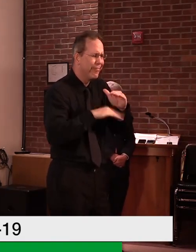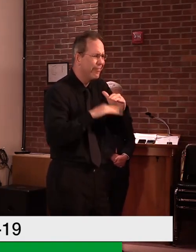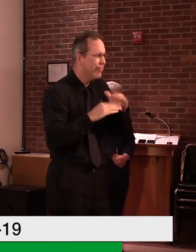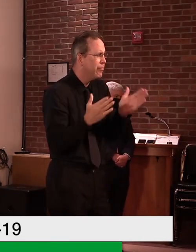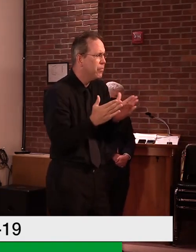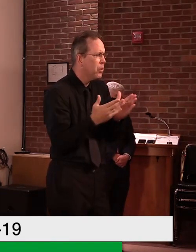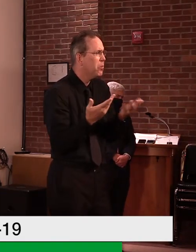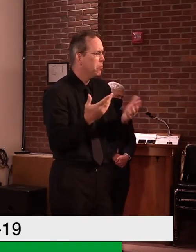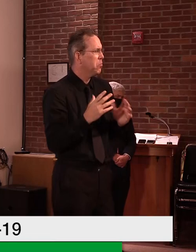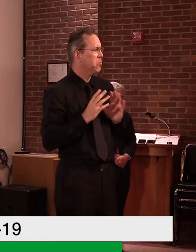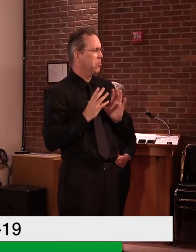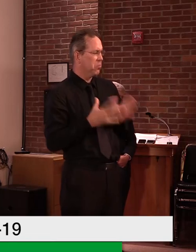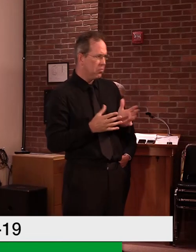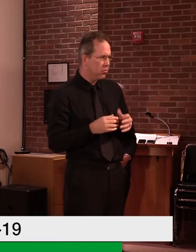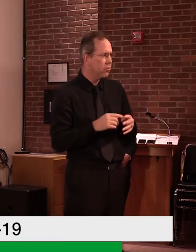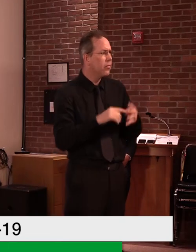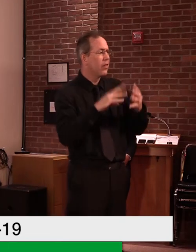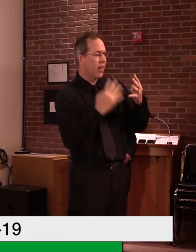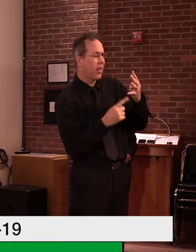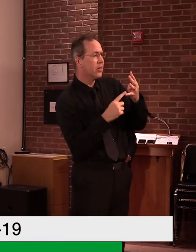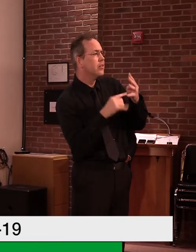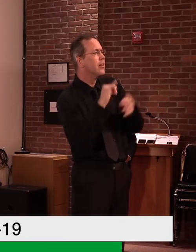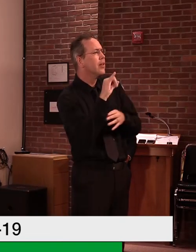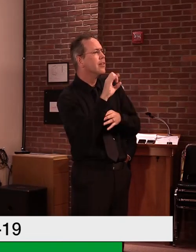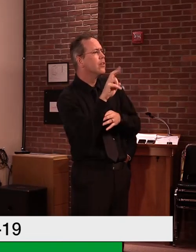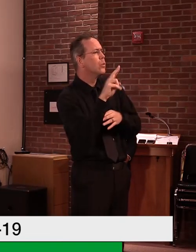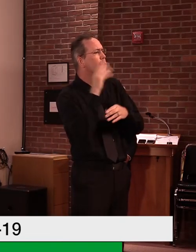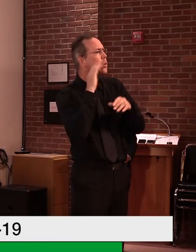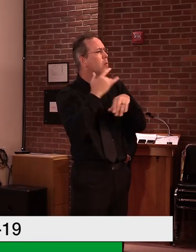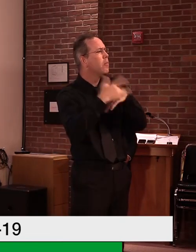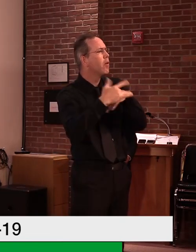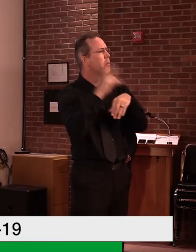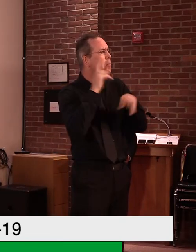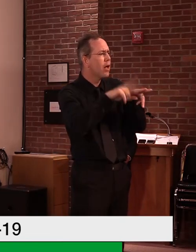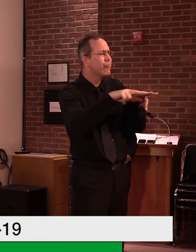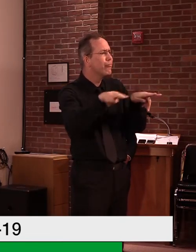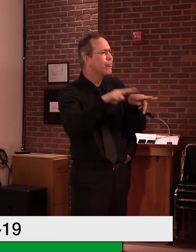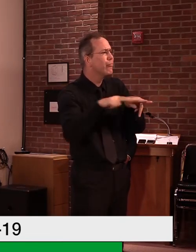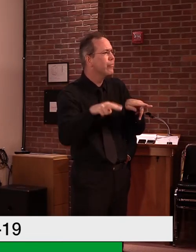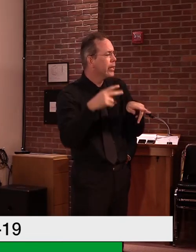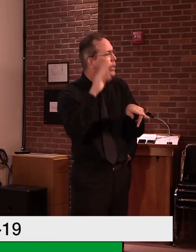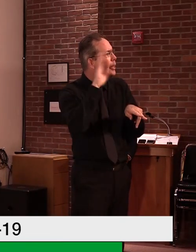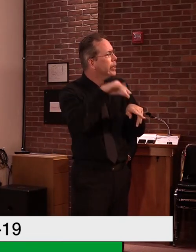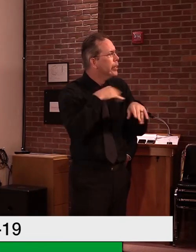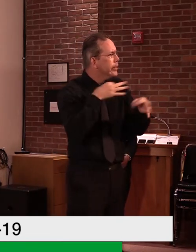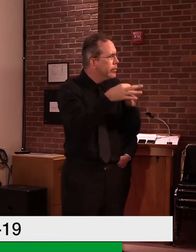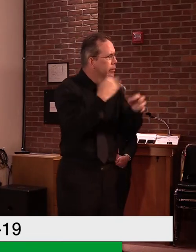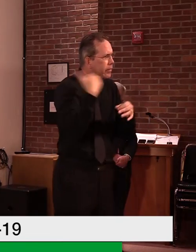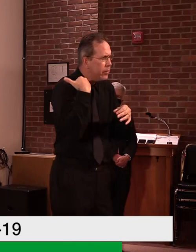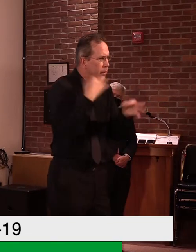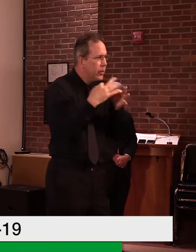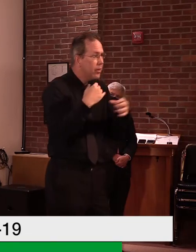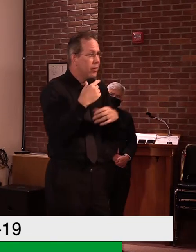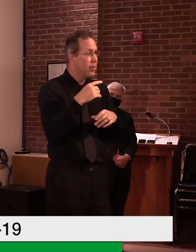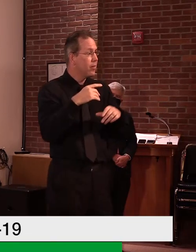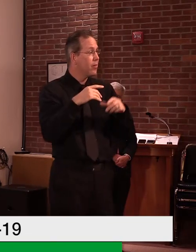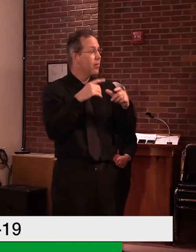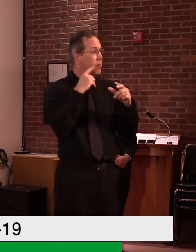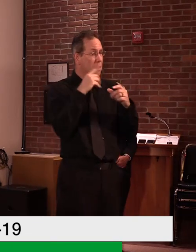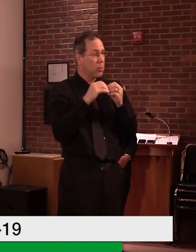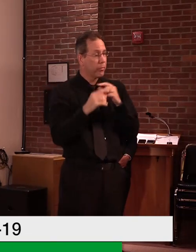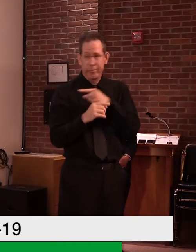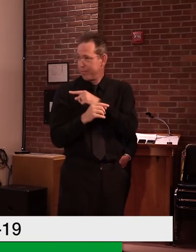bed availability. Like last week, we've seen this ICU number trend around our 30% buffer, and it has